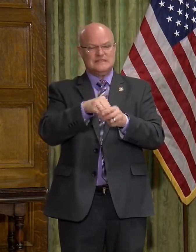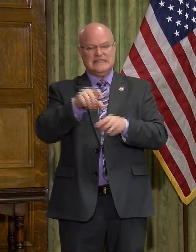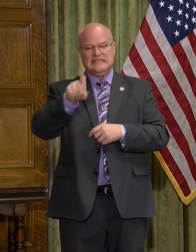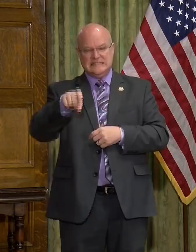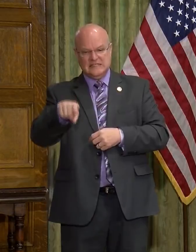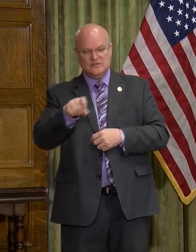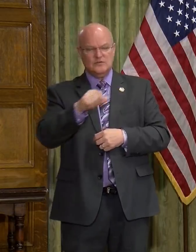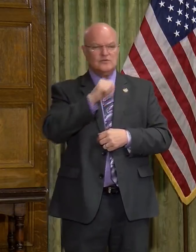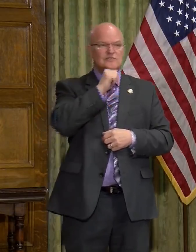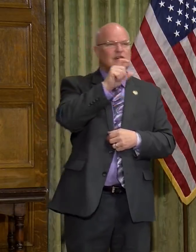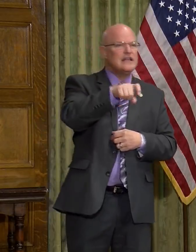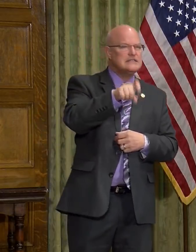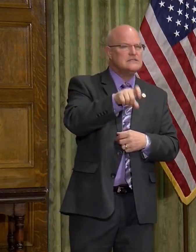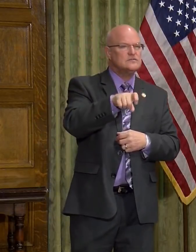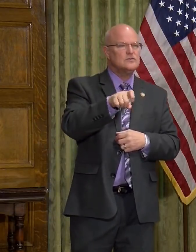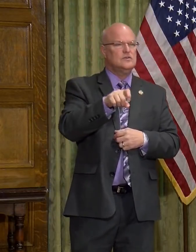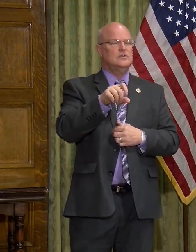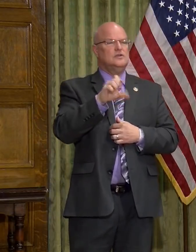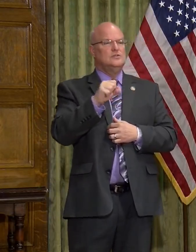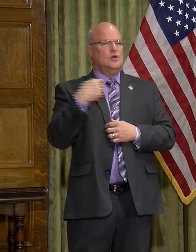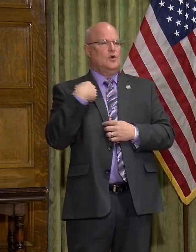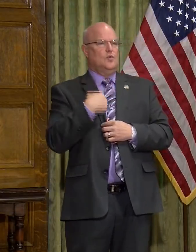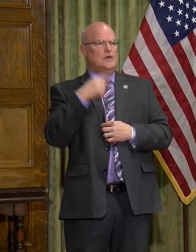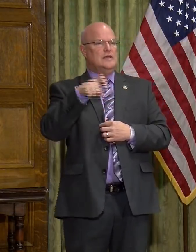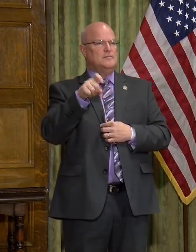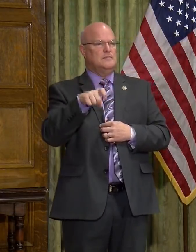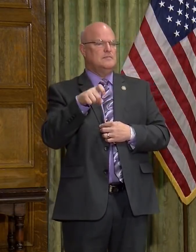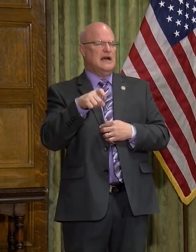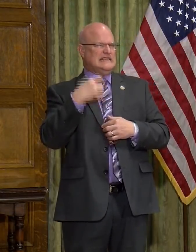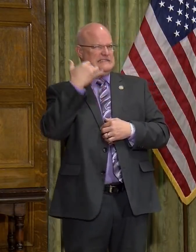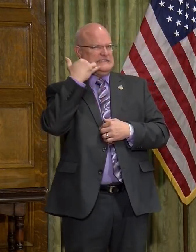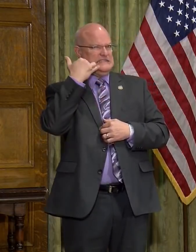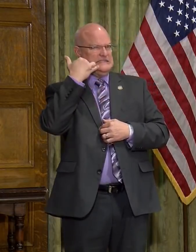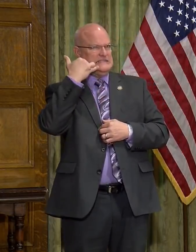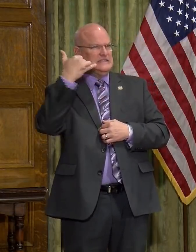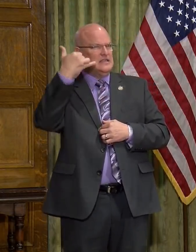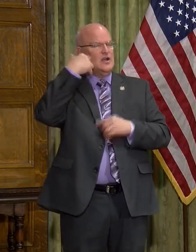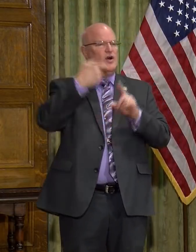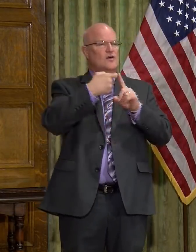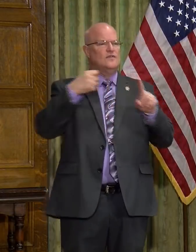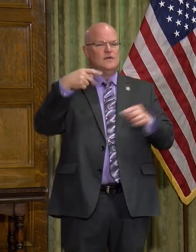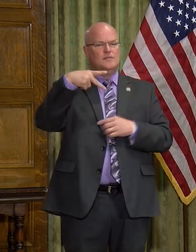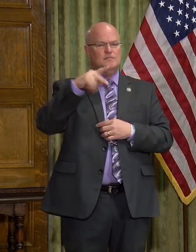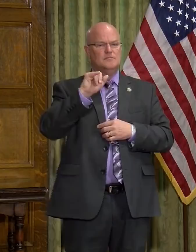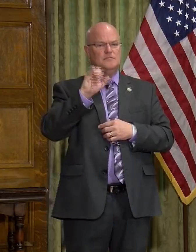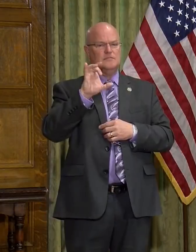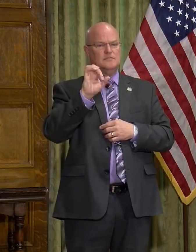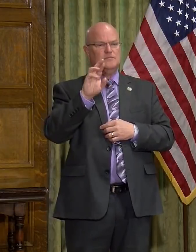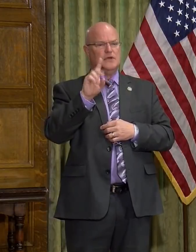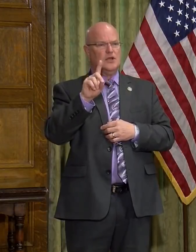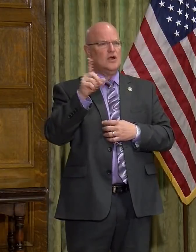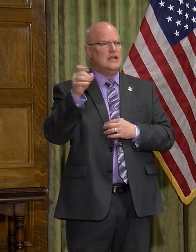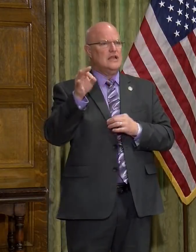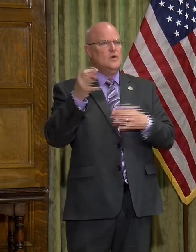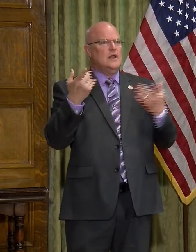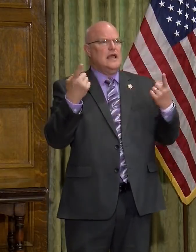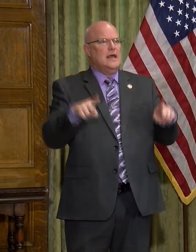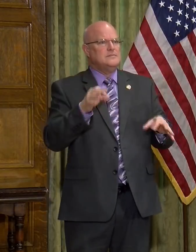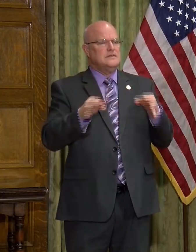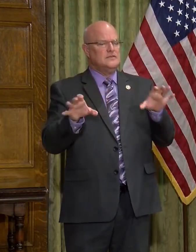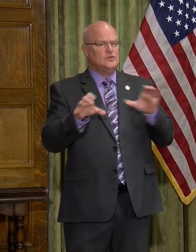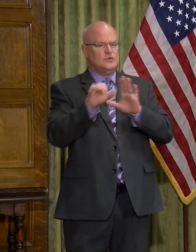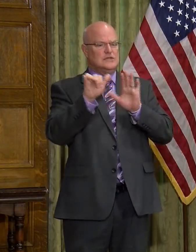or non-essential. We just got a call from Pernod Ricard. What happens to them if you do